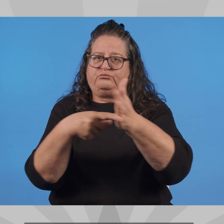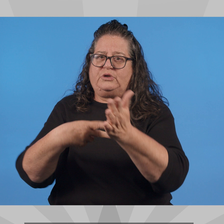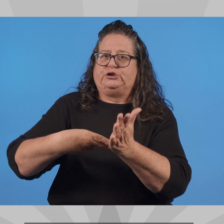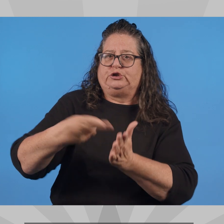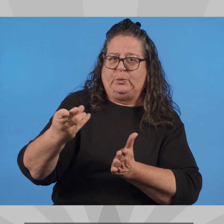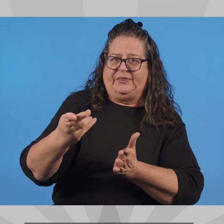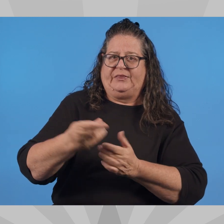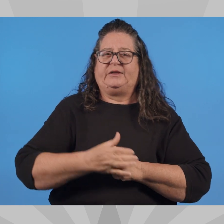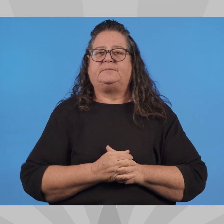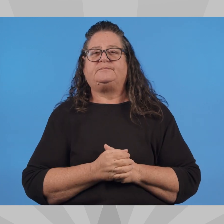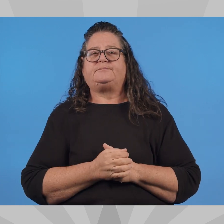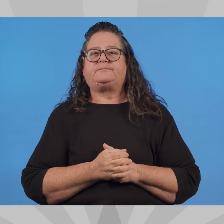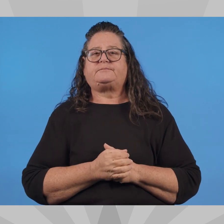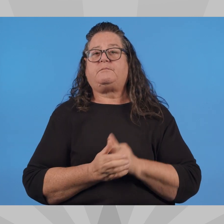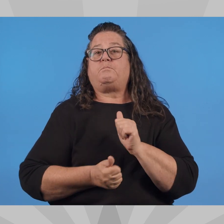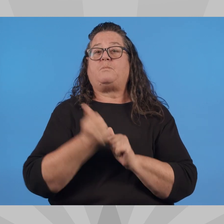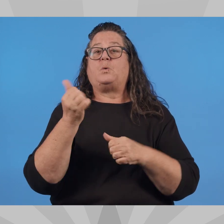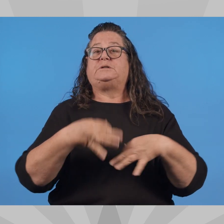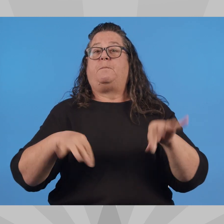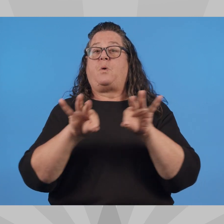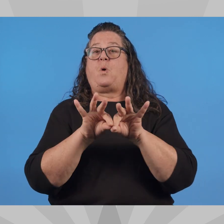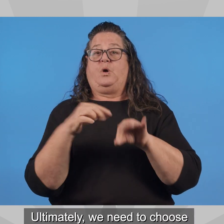of information.